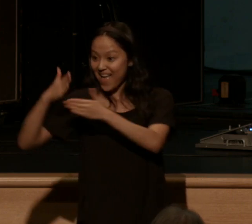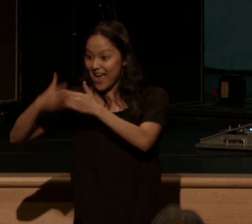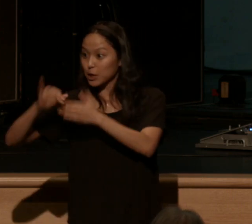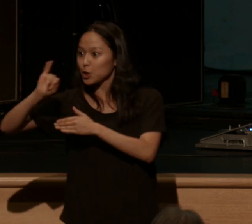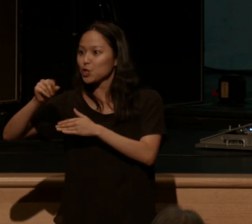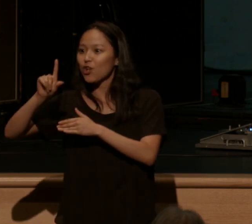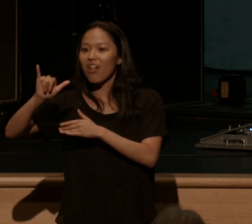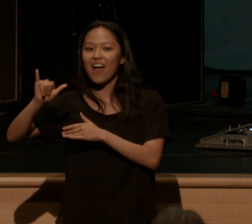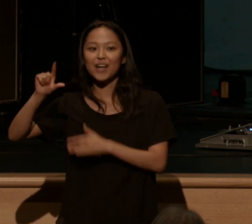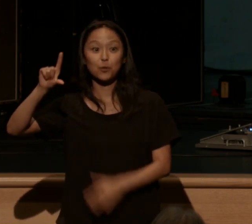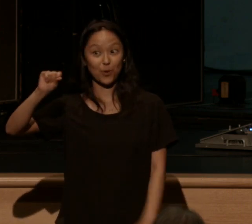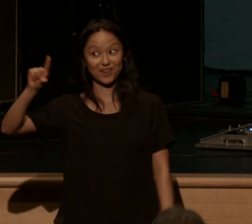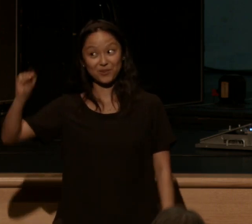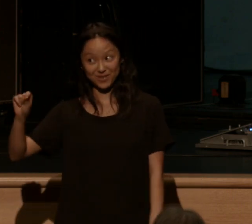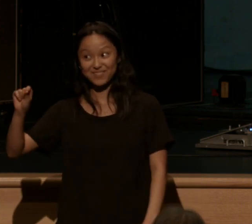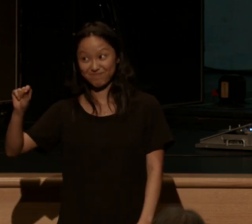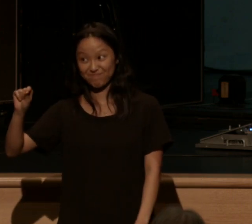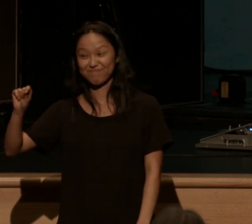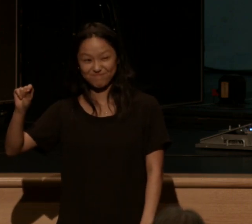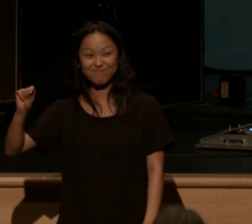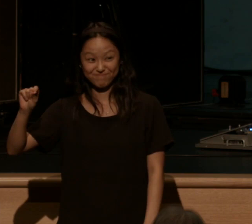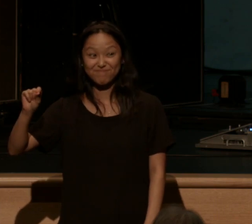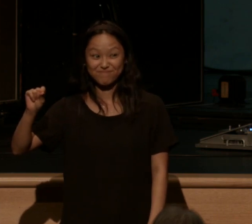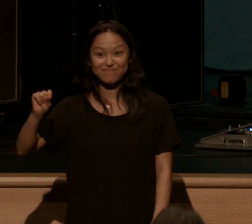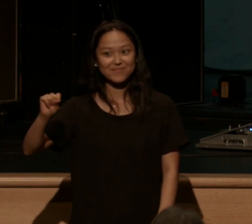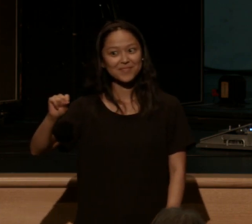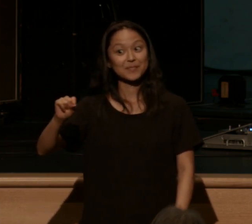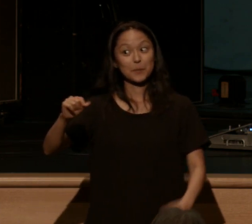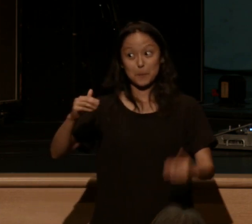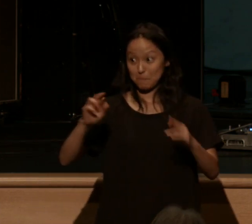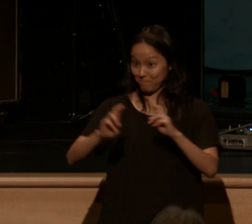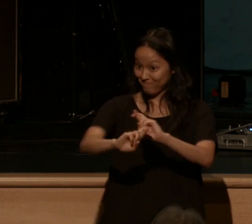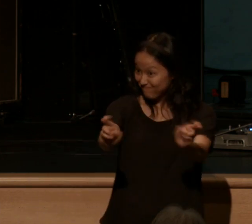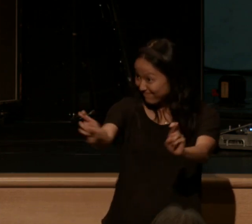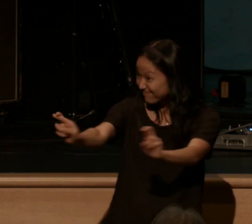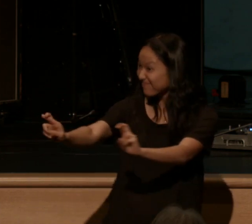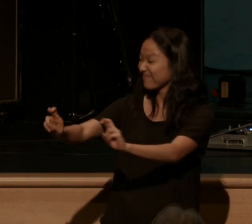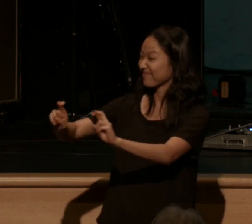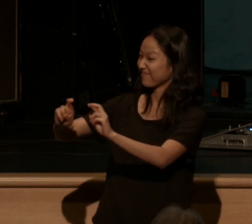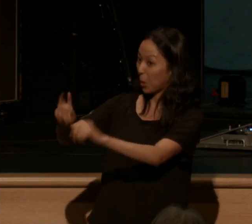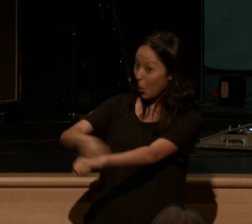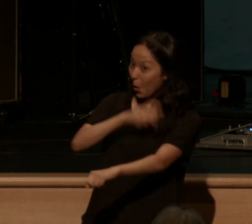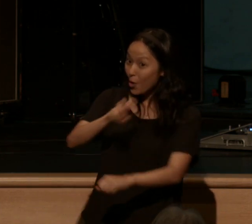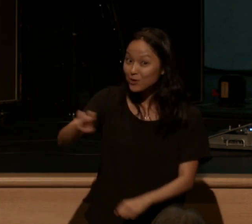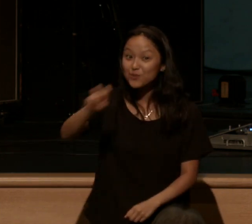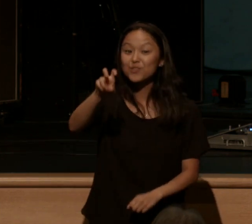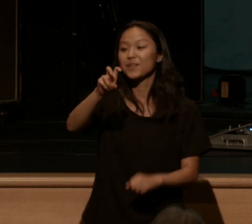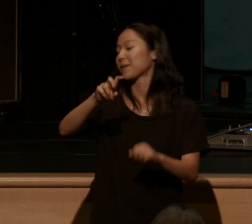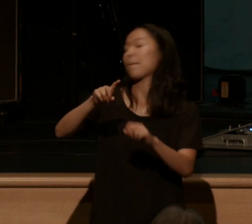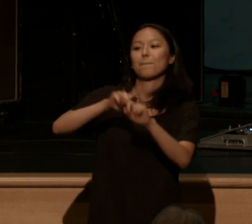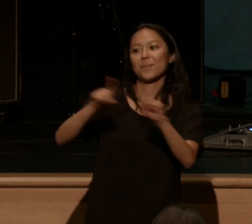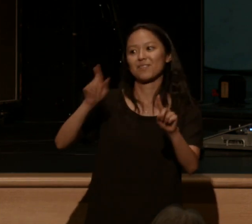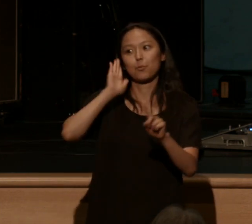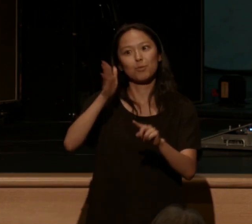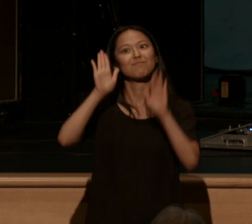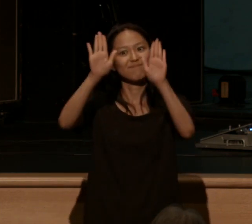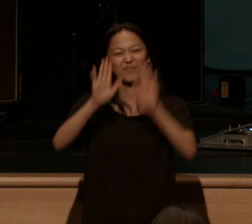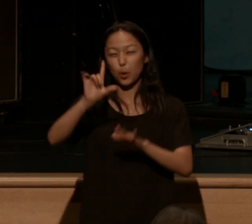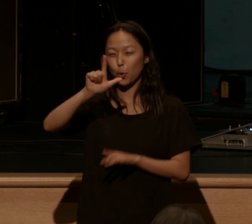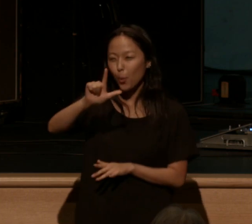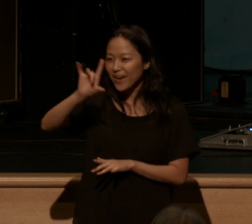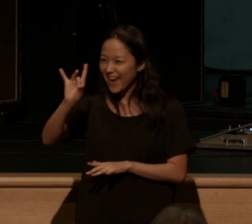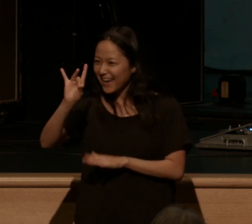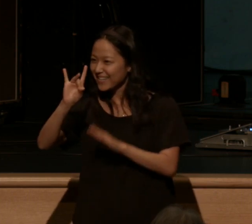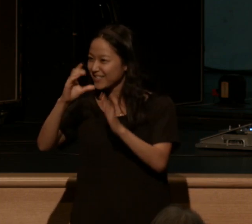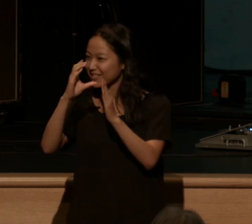of 2020, all right? So buckle up, we're going for a long ride, but we pray an incredible ride. There are 28 chapters